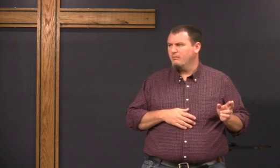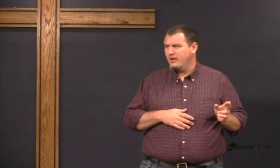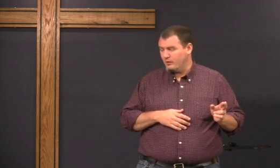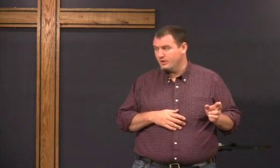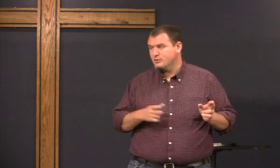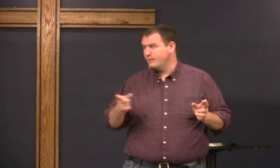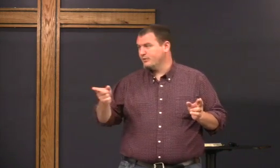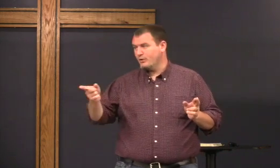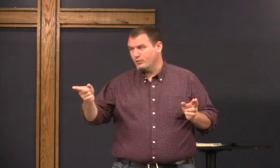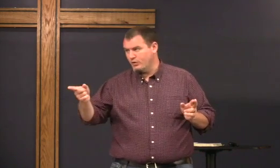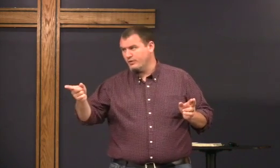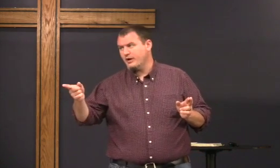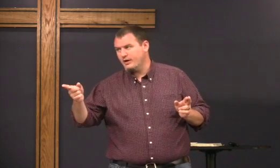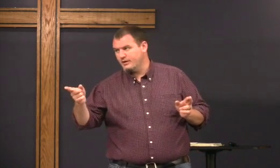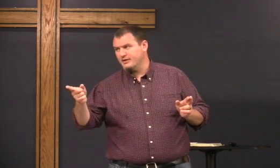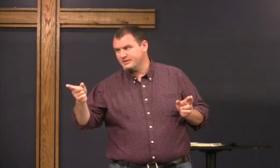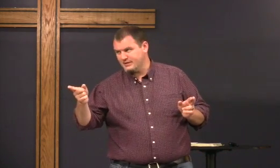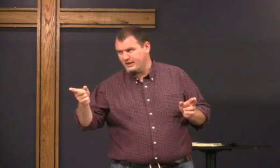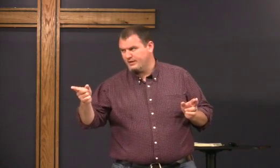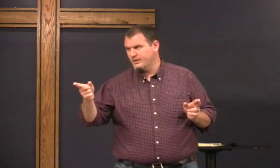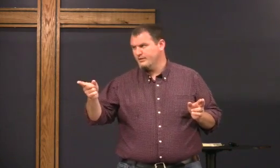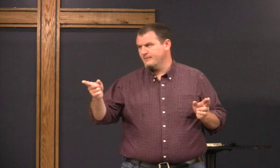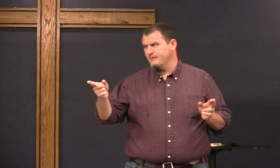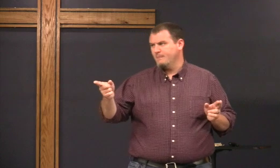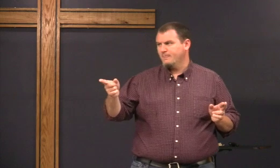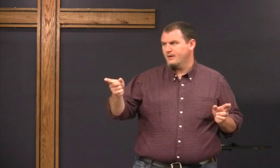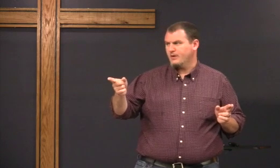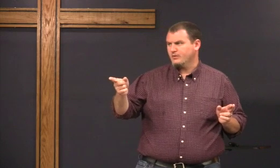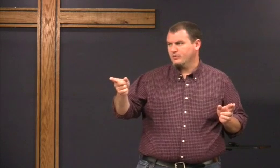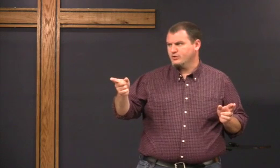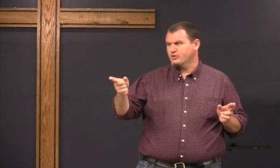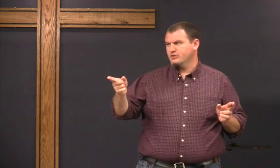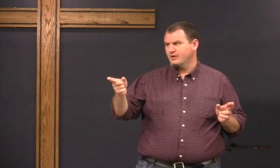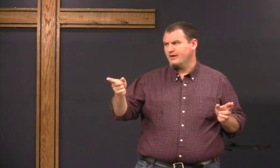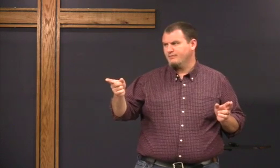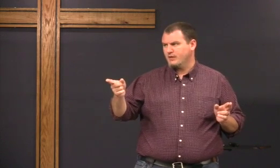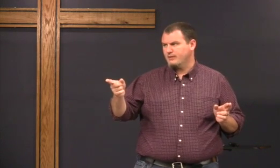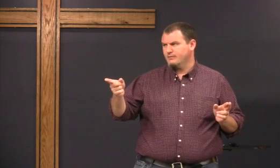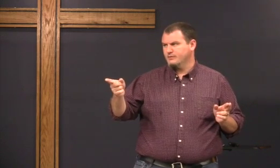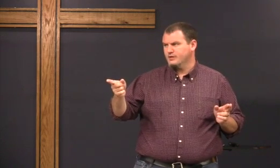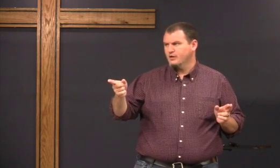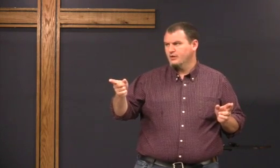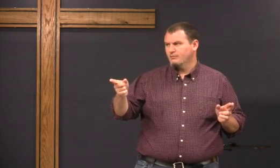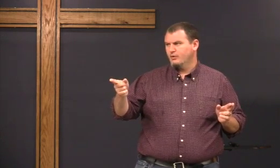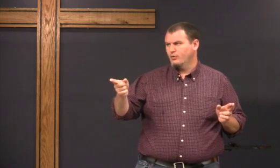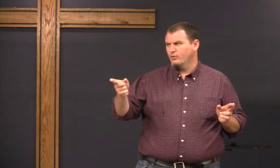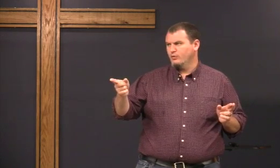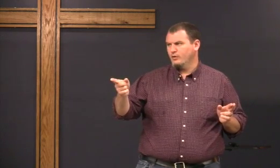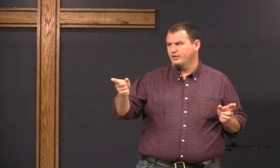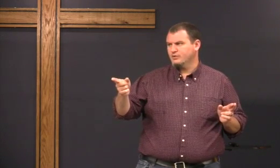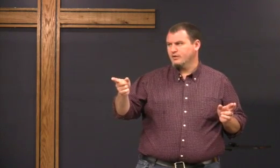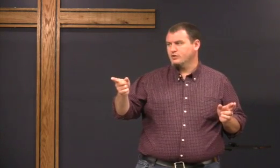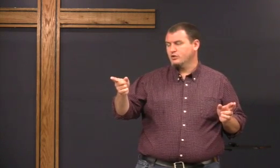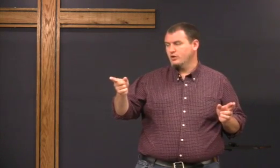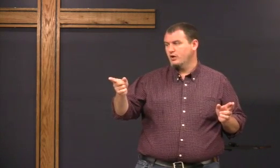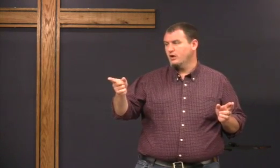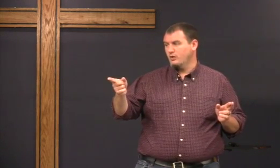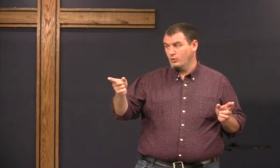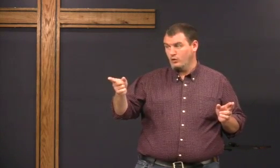Many rich people don't know God, and it's sad. They're not Christians. They have problems. But who is rich, who know